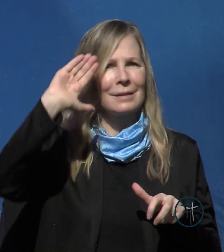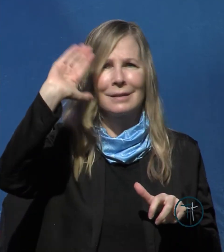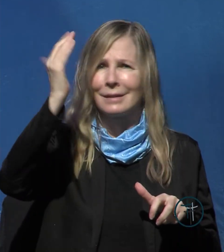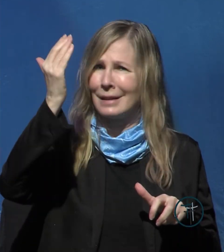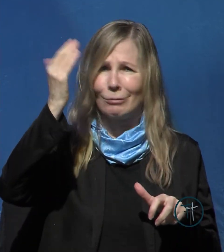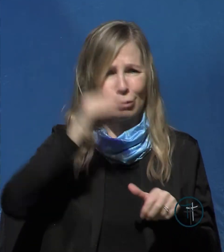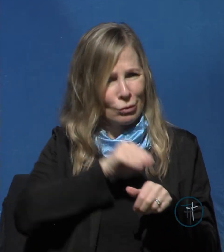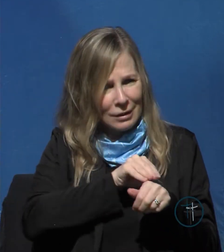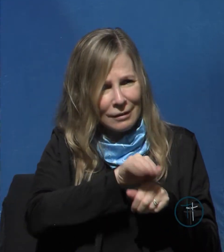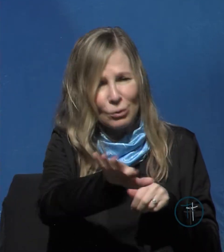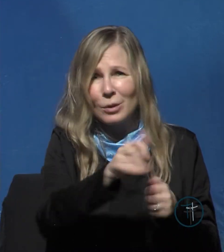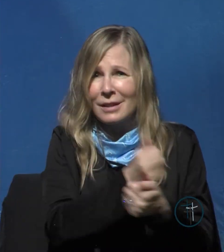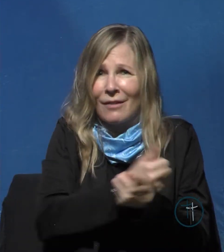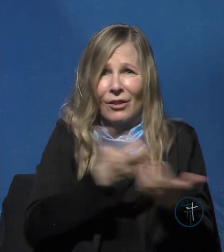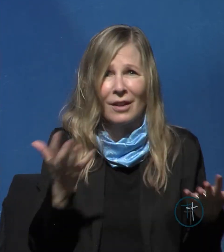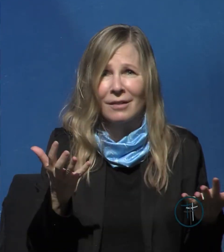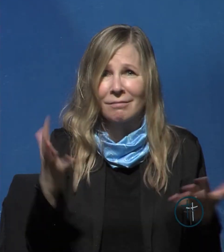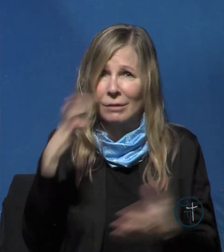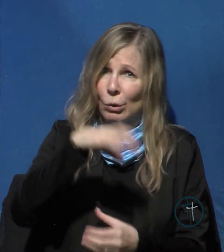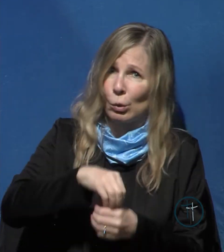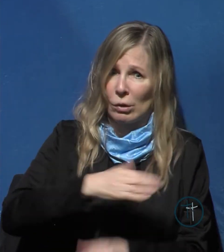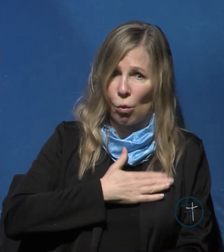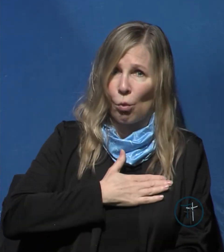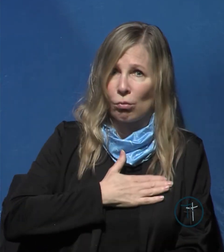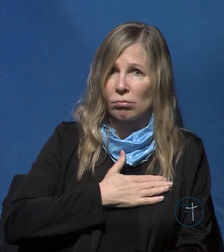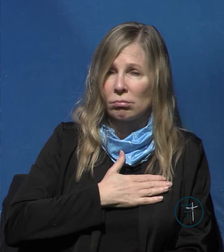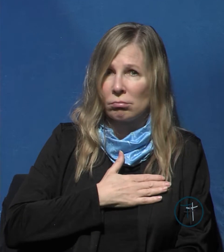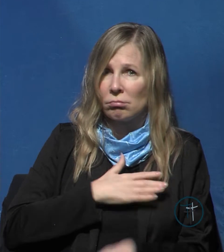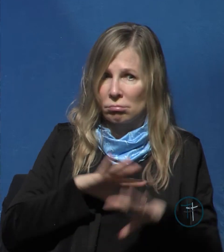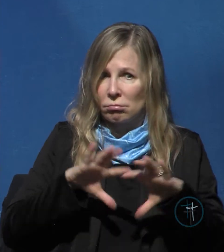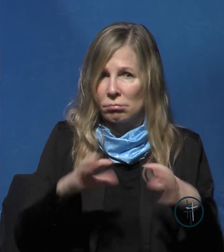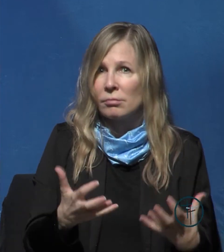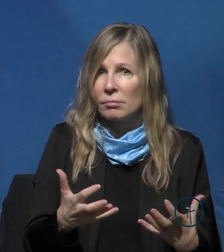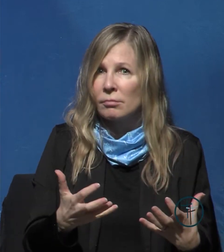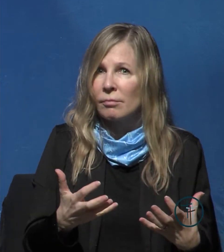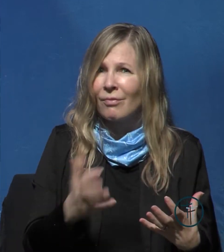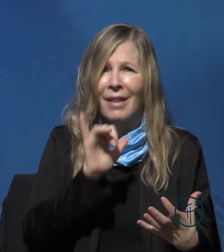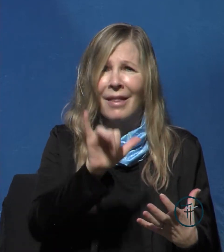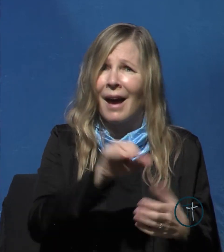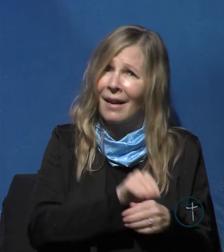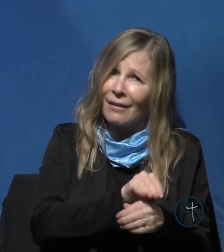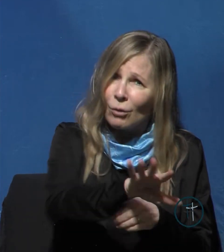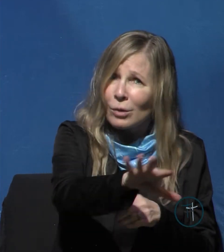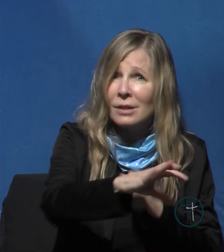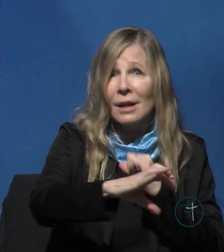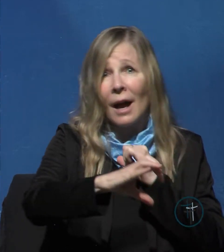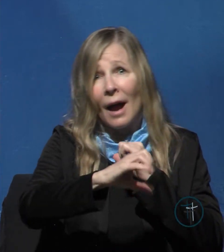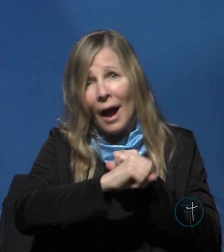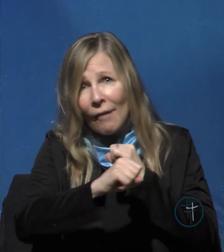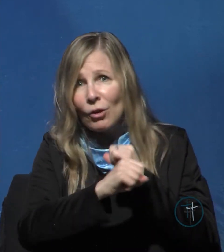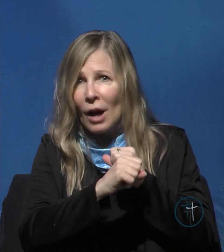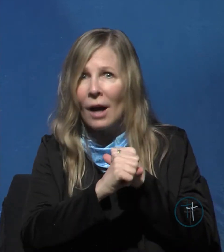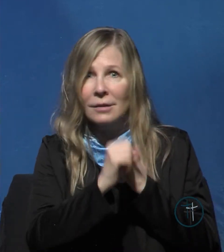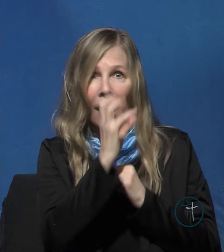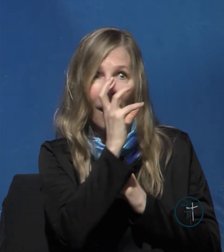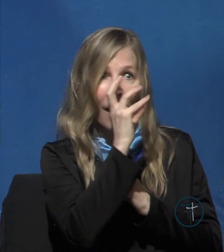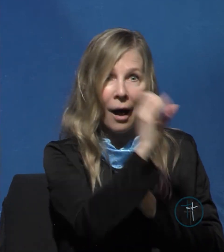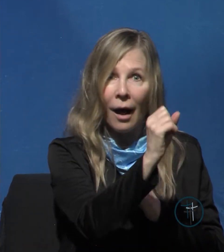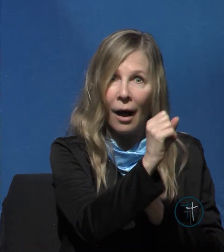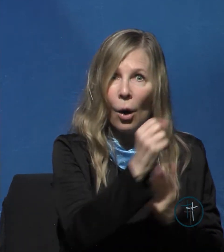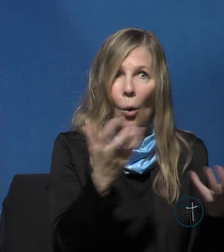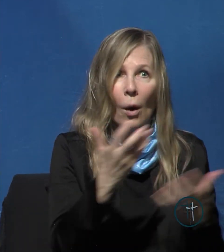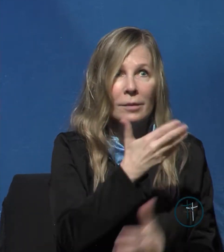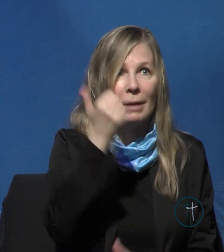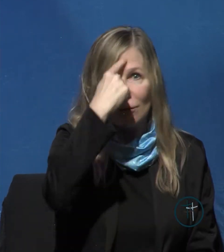everything, including our economy. It dominates advertising. It's all appealing to me and my vanity and what's best for